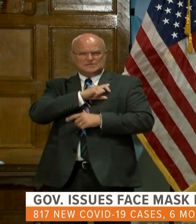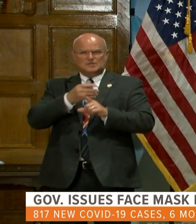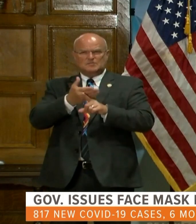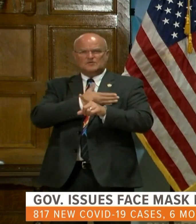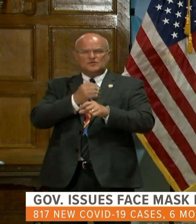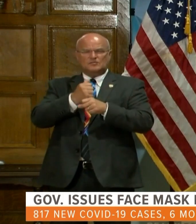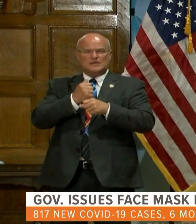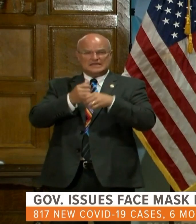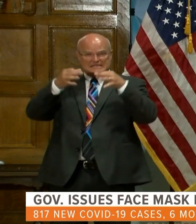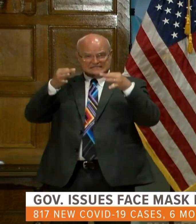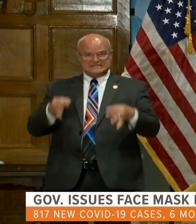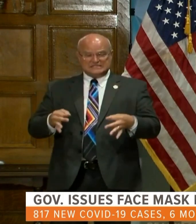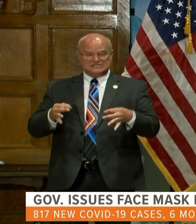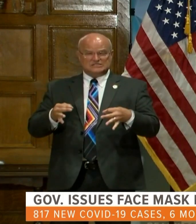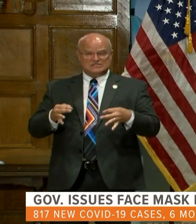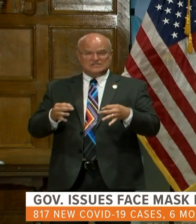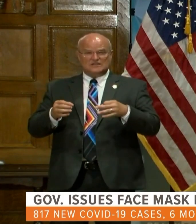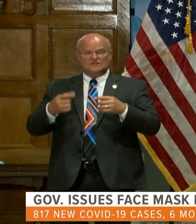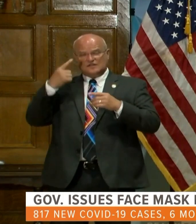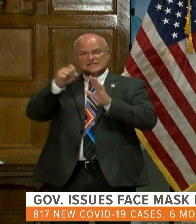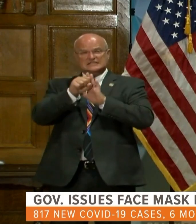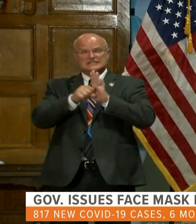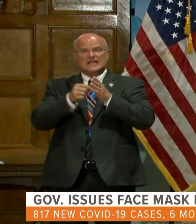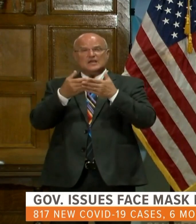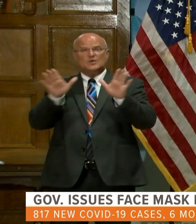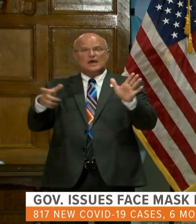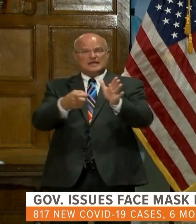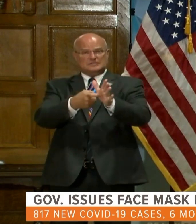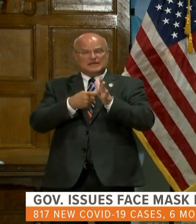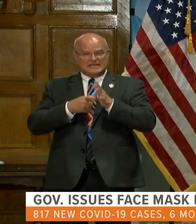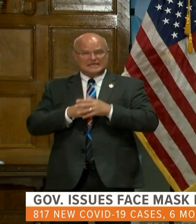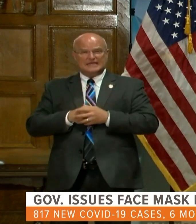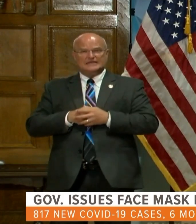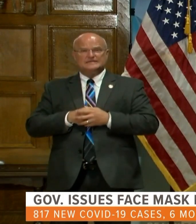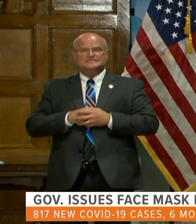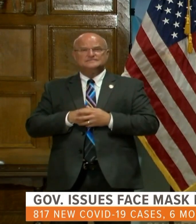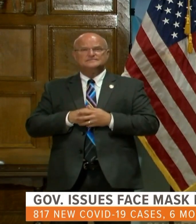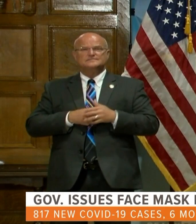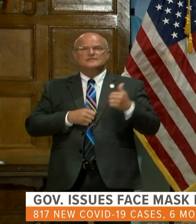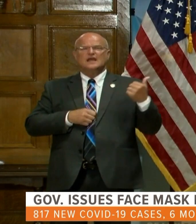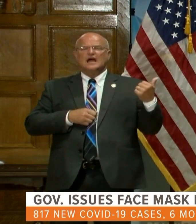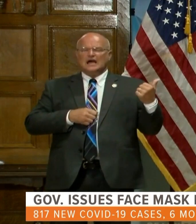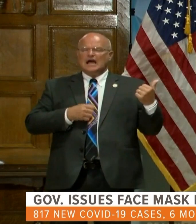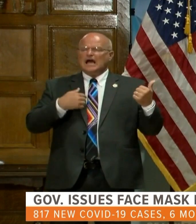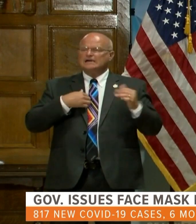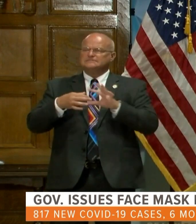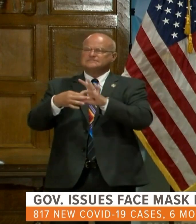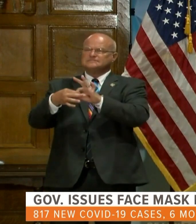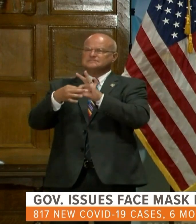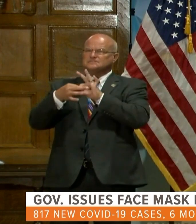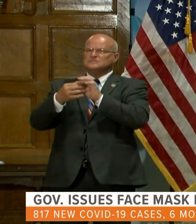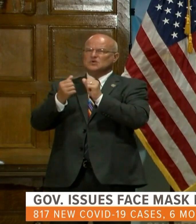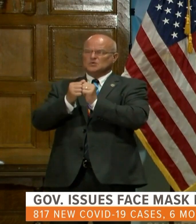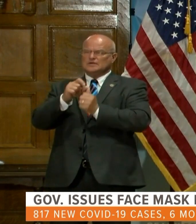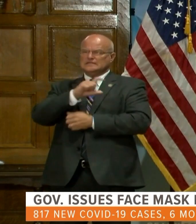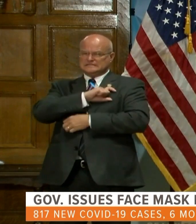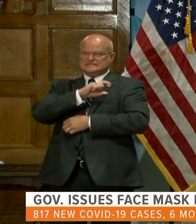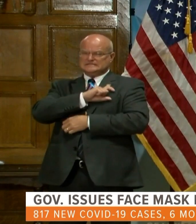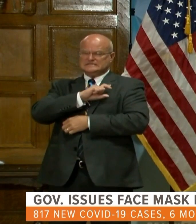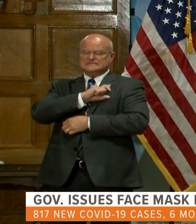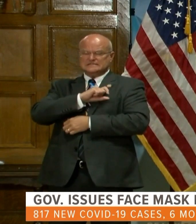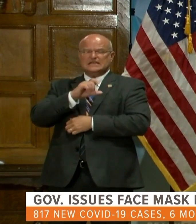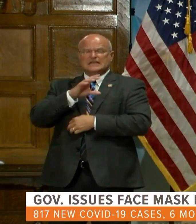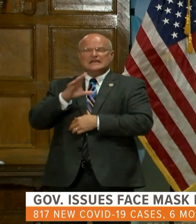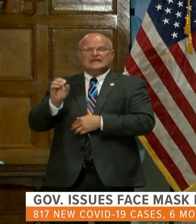to making the decision for the statewide mandate? I'm pretty in tune with law enforcement,